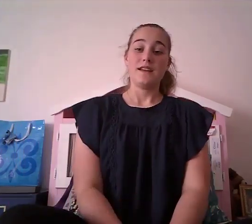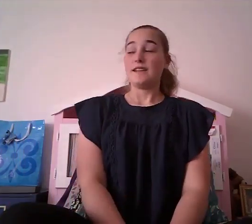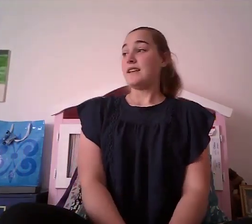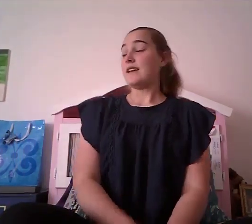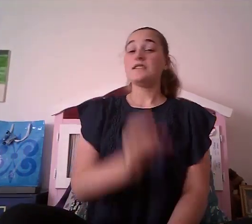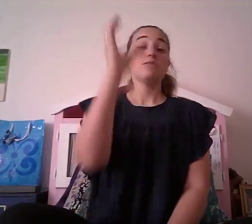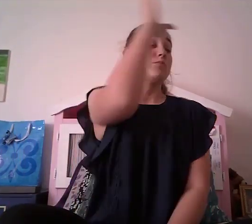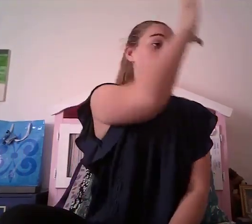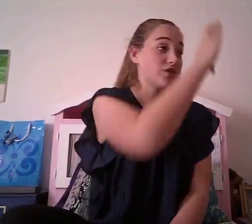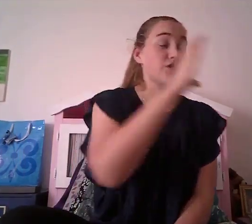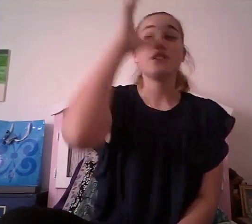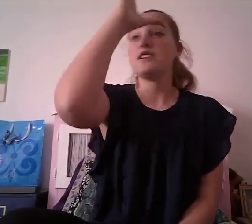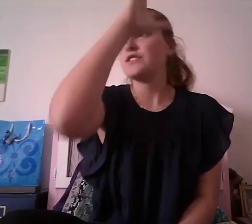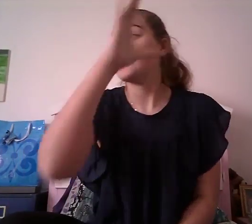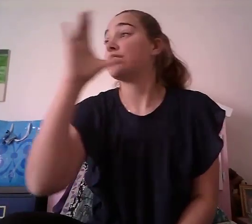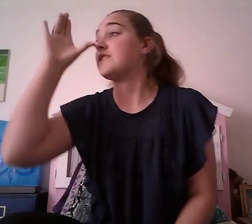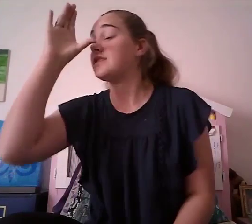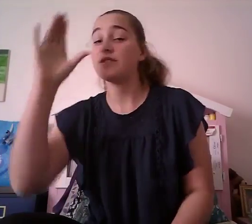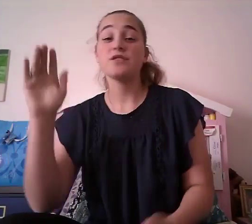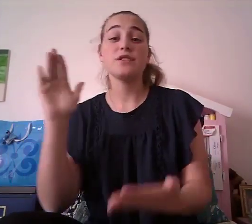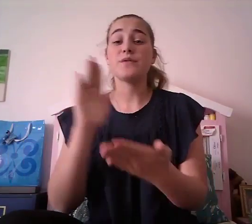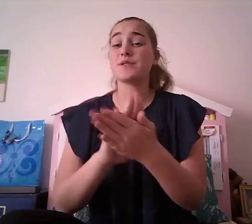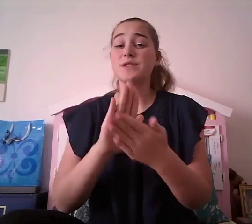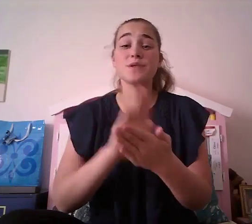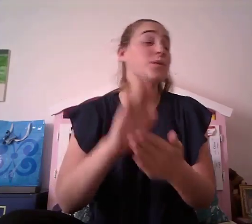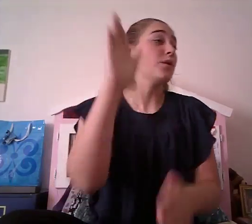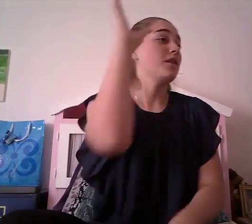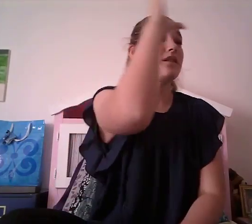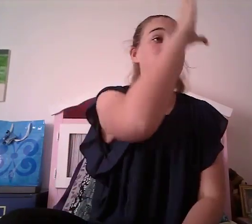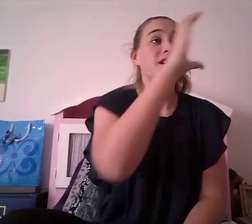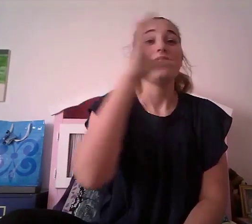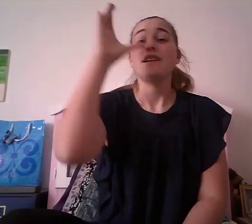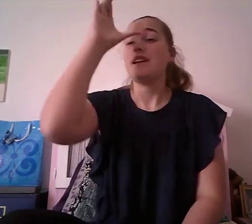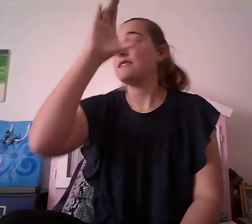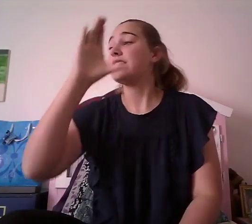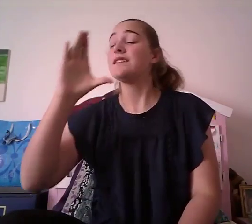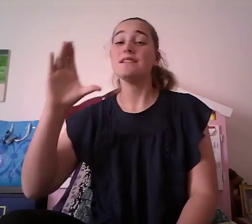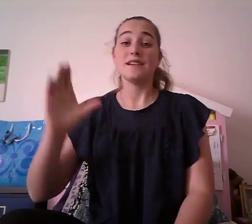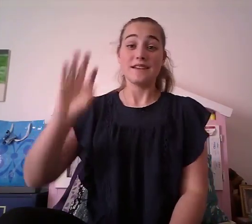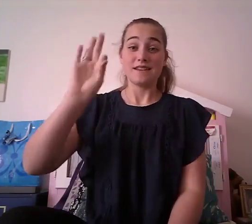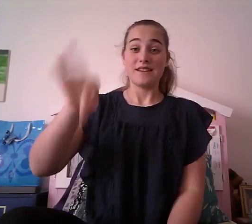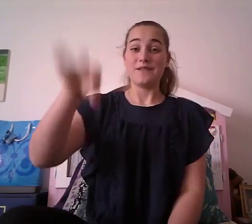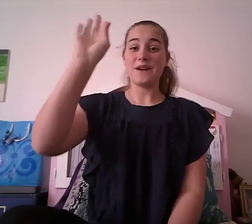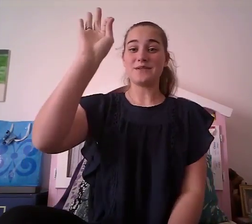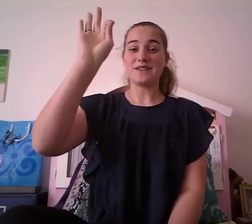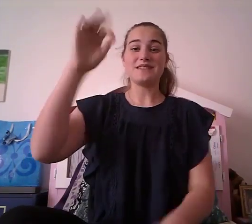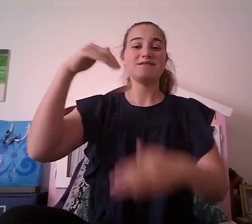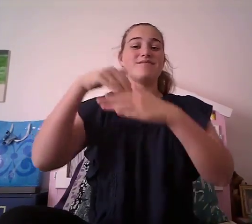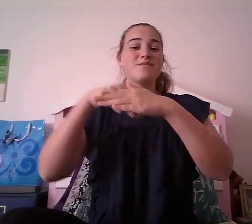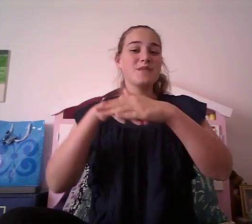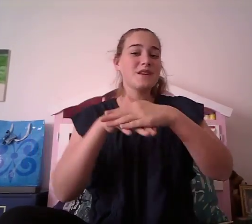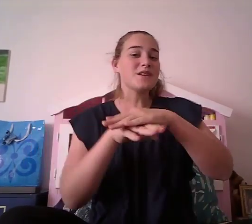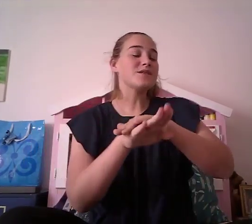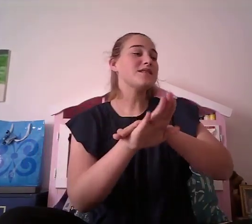And he's searching and searching and searching for school until he finds one. He goes